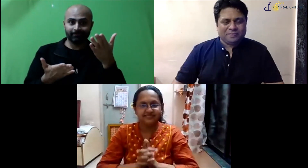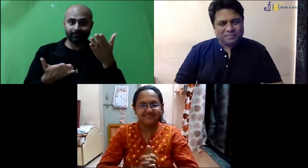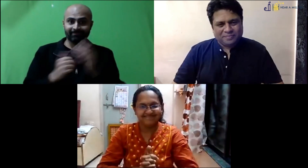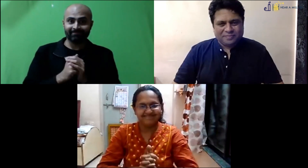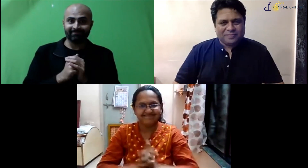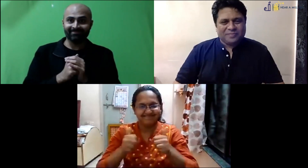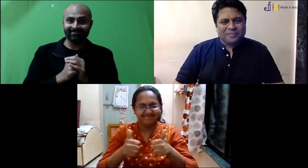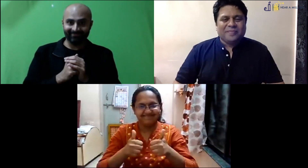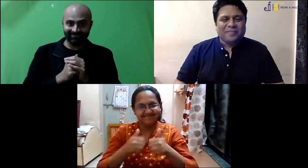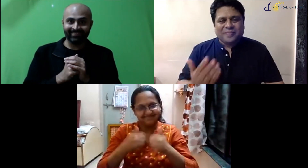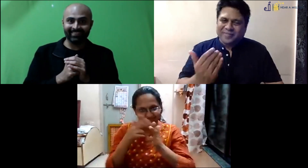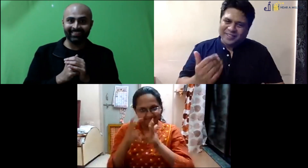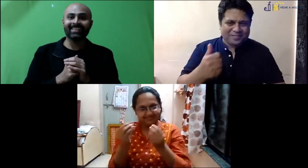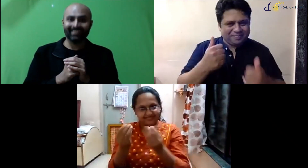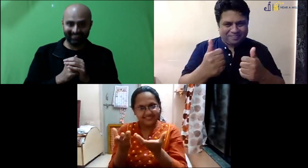Yeah.